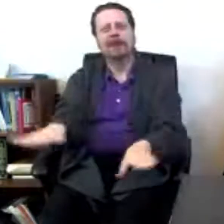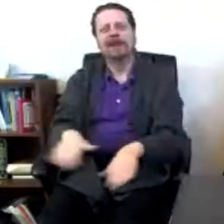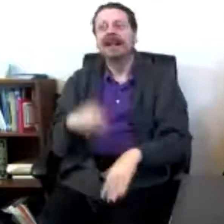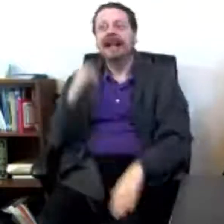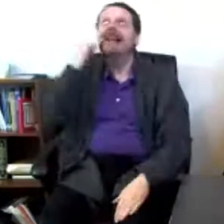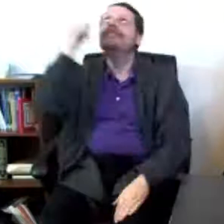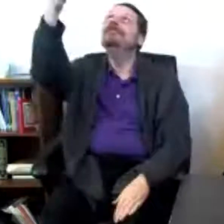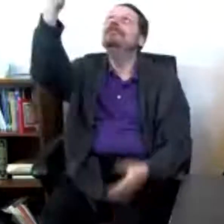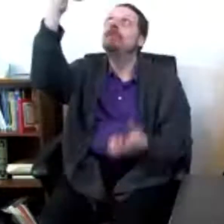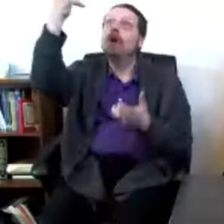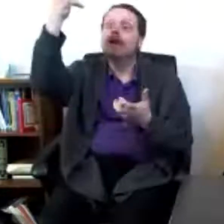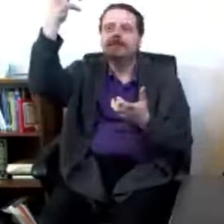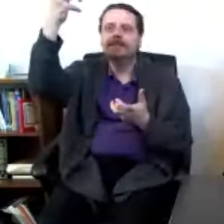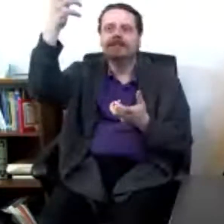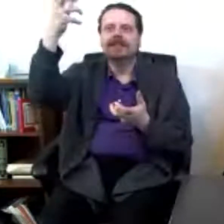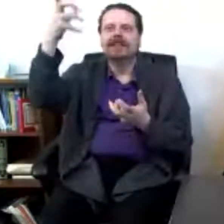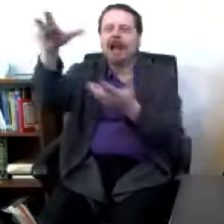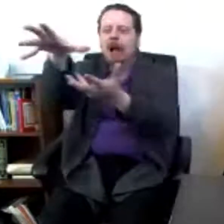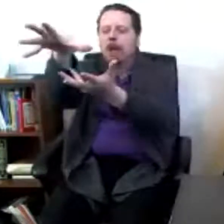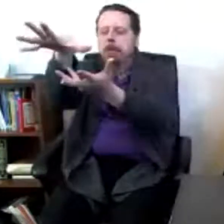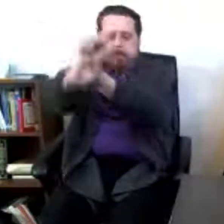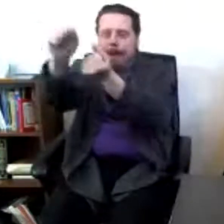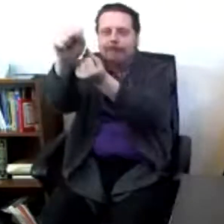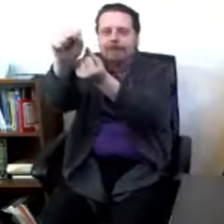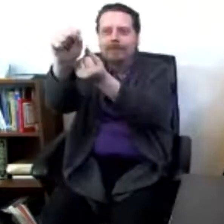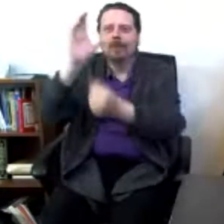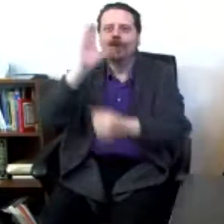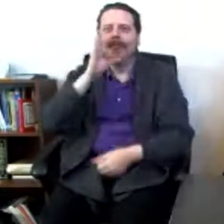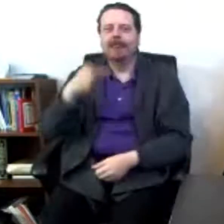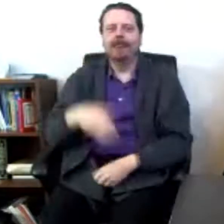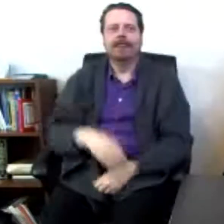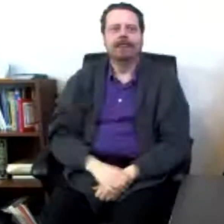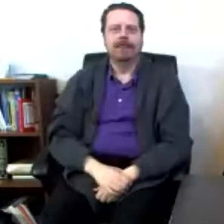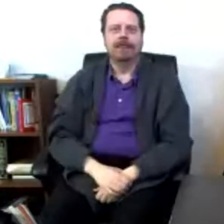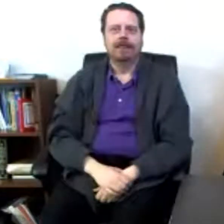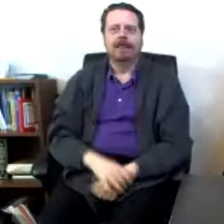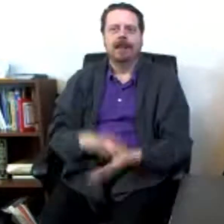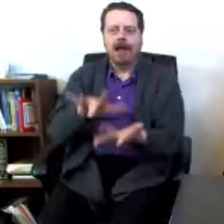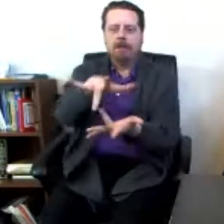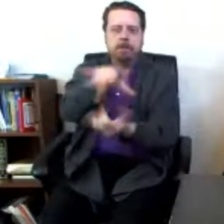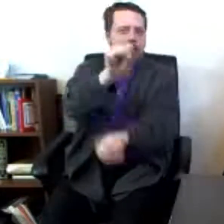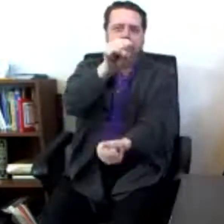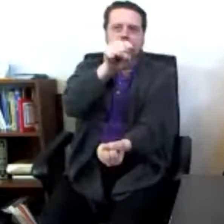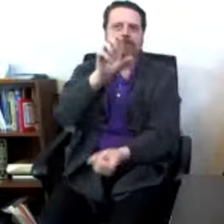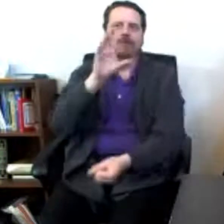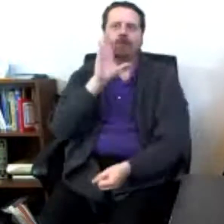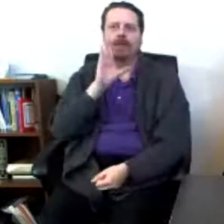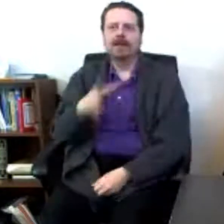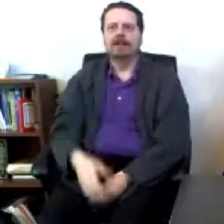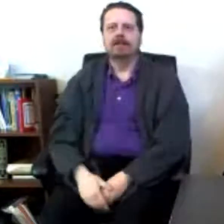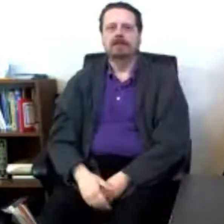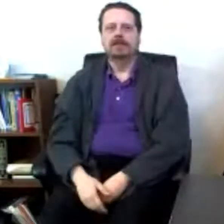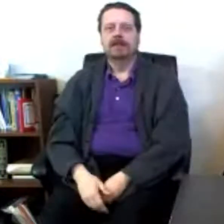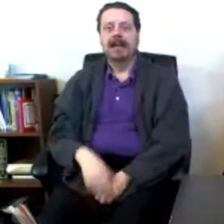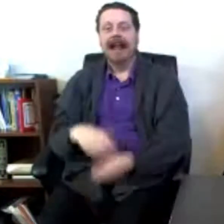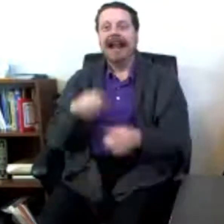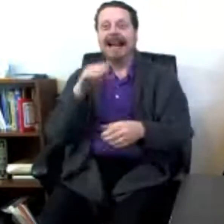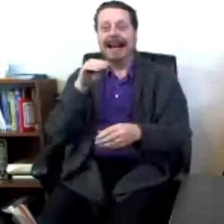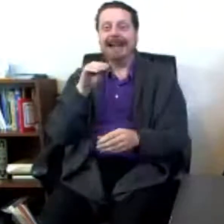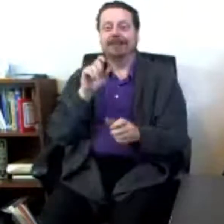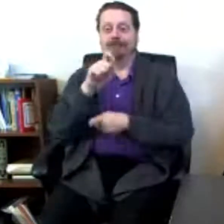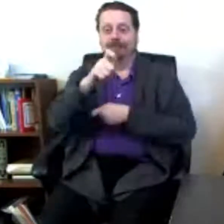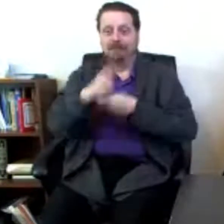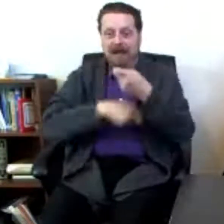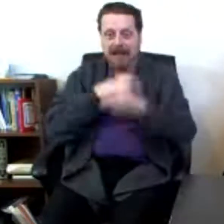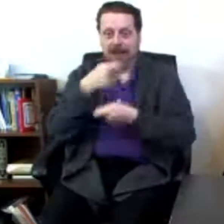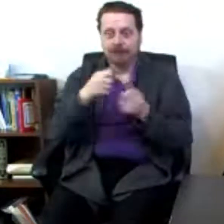Allah wills it, He would wipe you off the map of the earth and He would bring a new creation, which